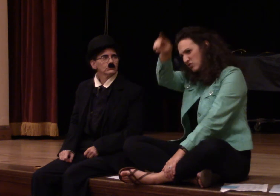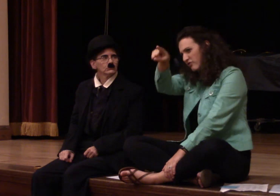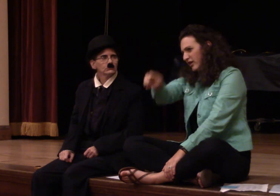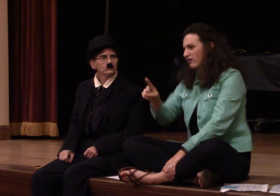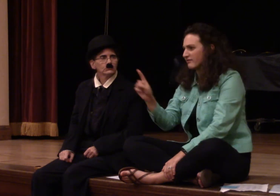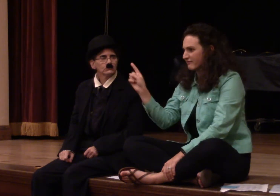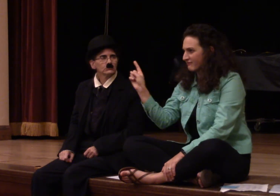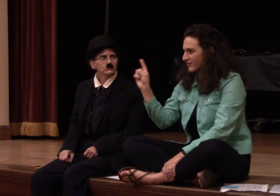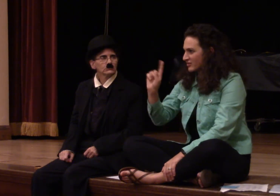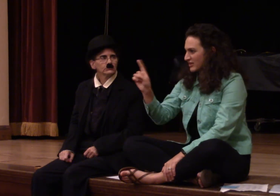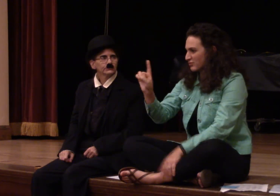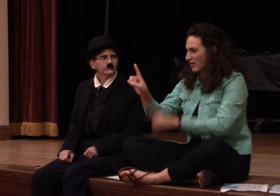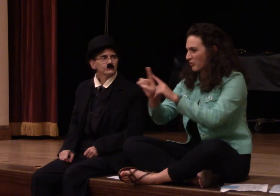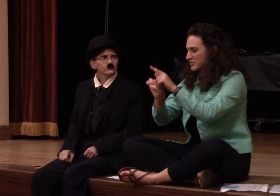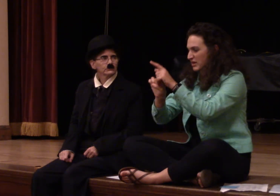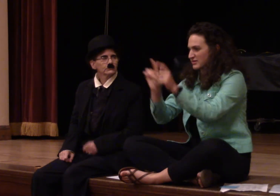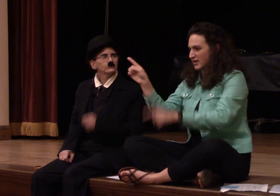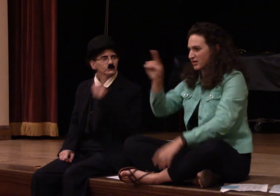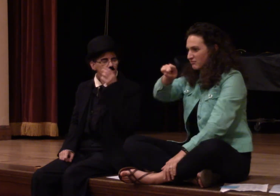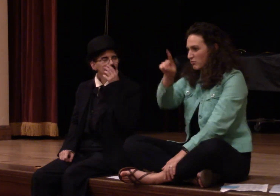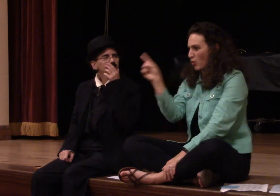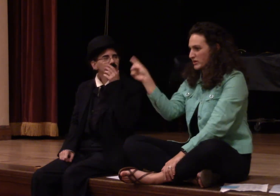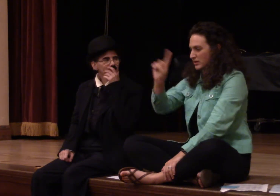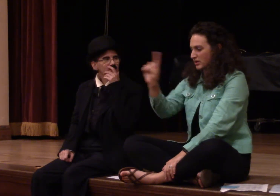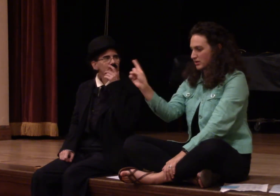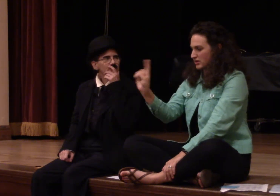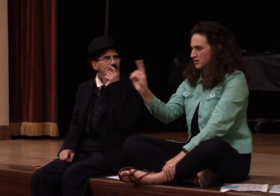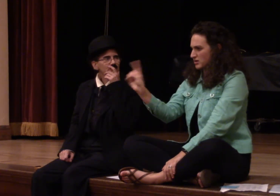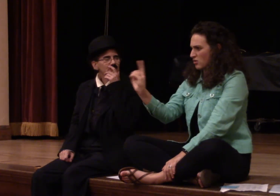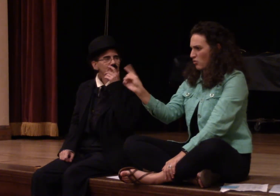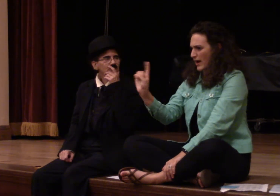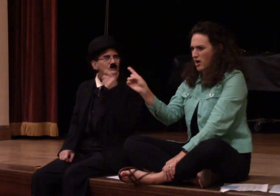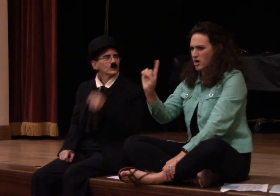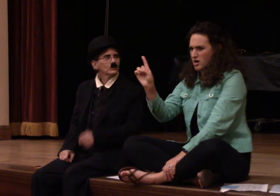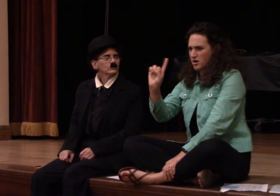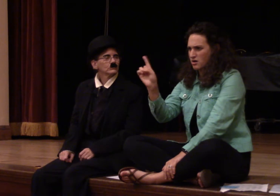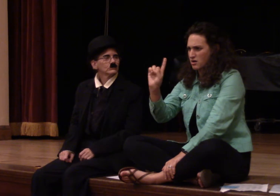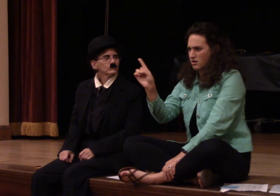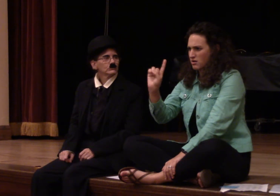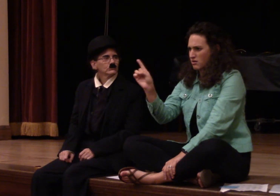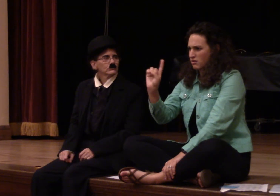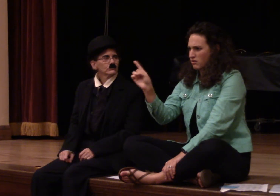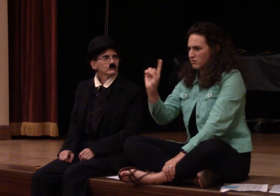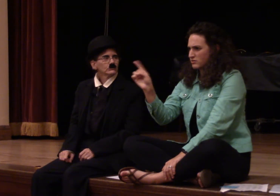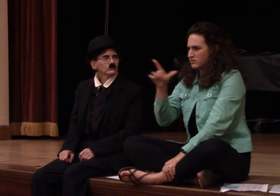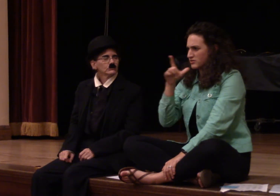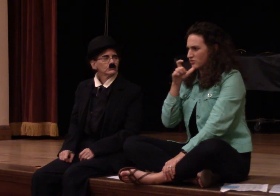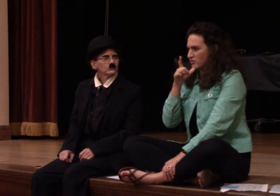there. So that's what helps me is like pointing, where. So